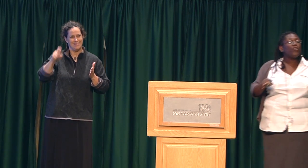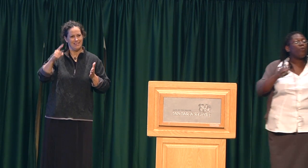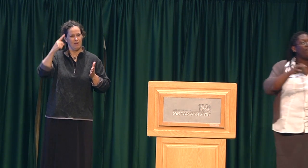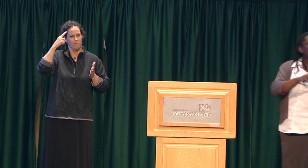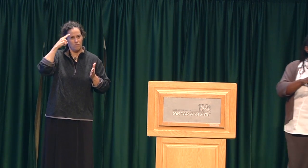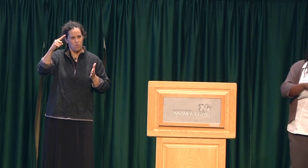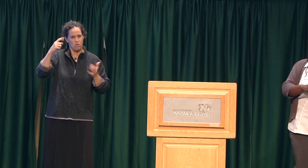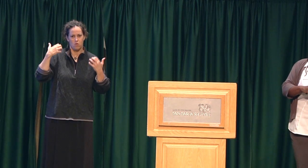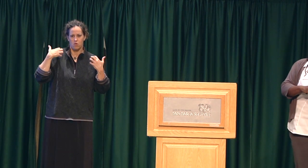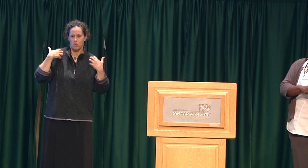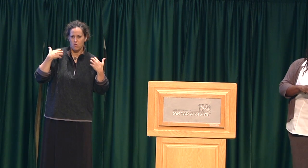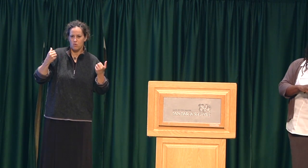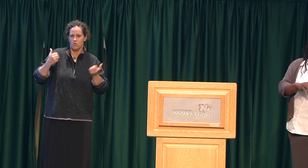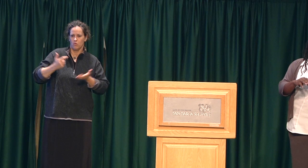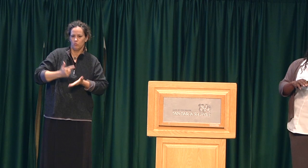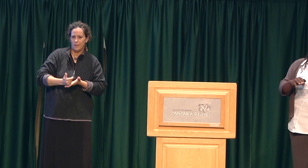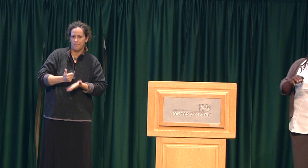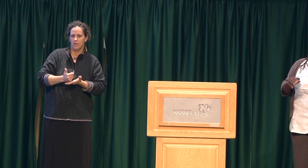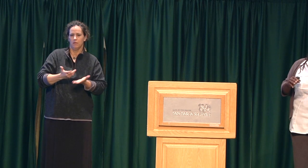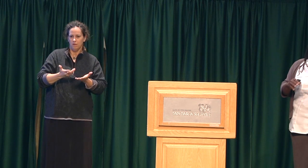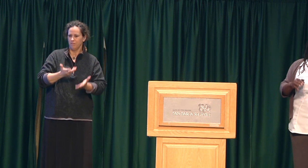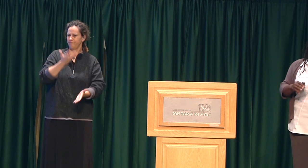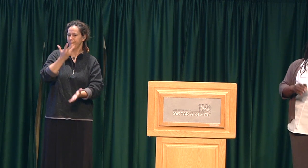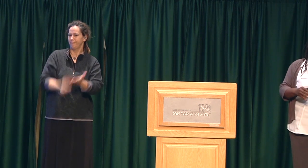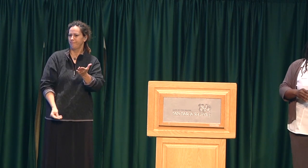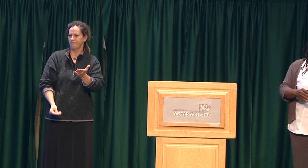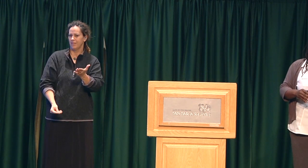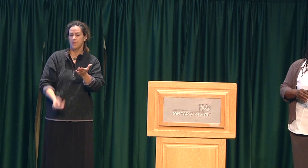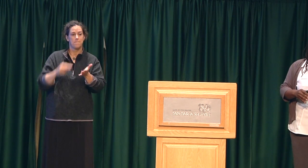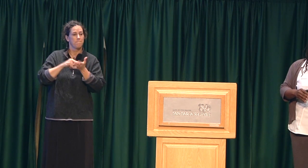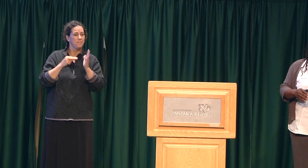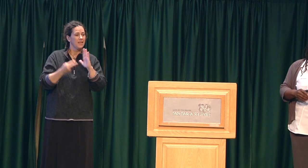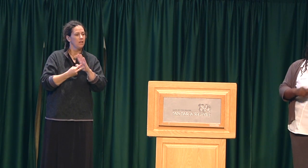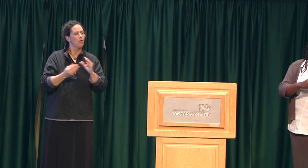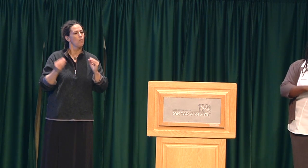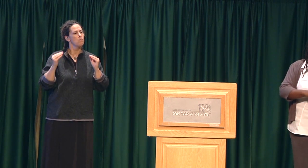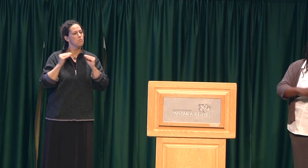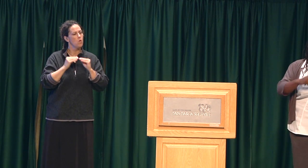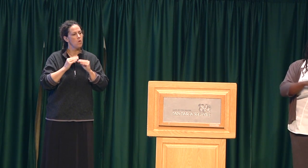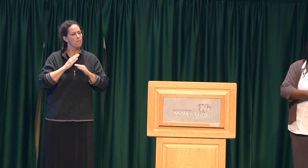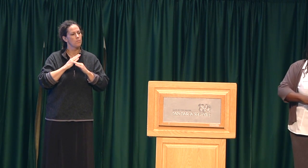and also preventative information. The groups wanted more preventative information on different things like cancer or heart